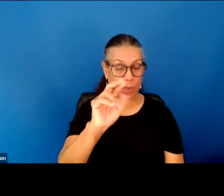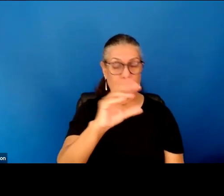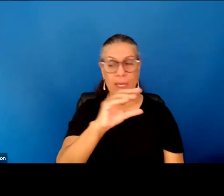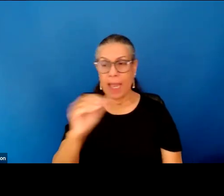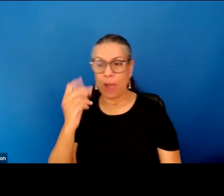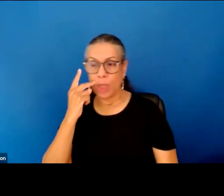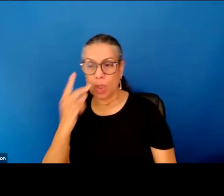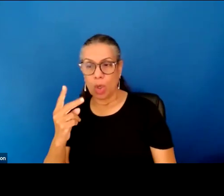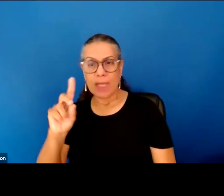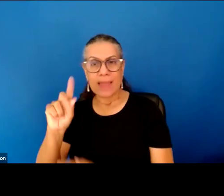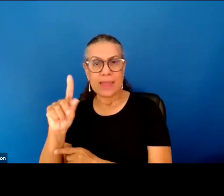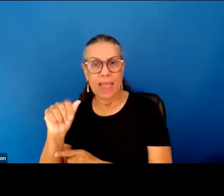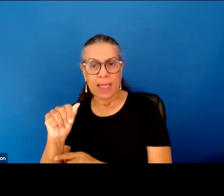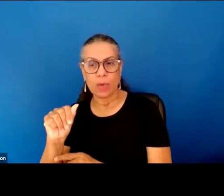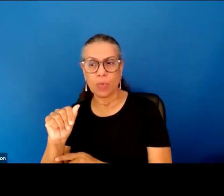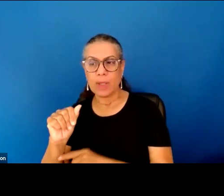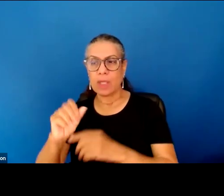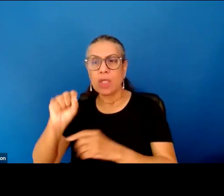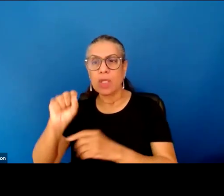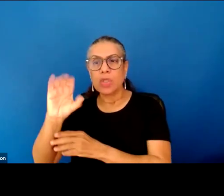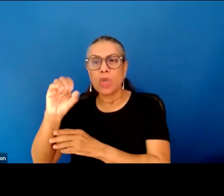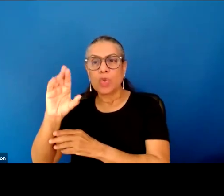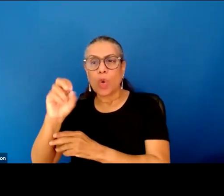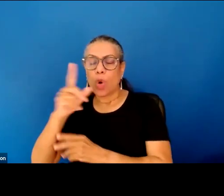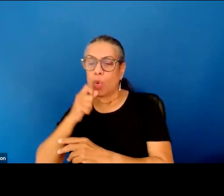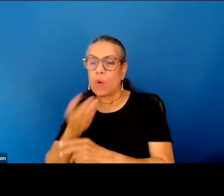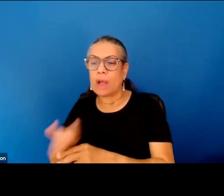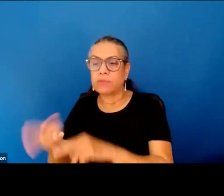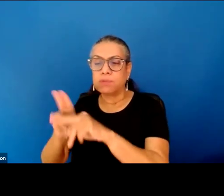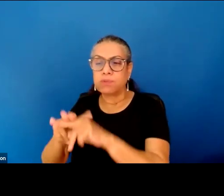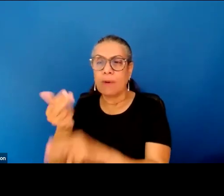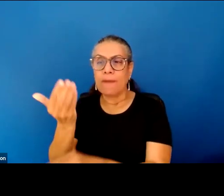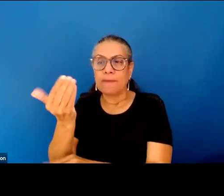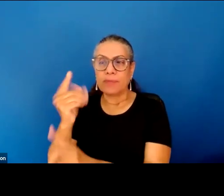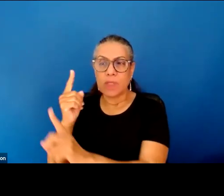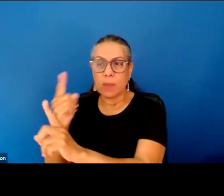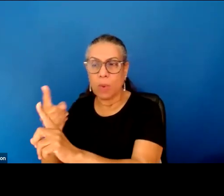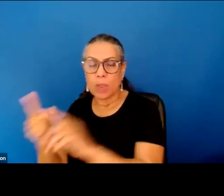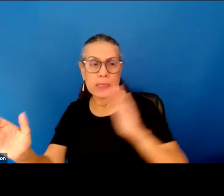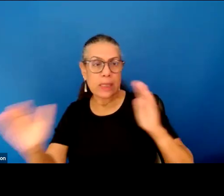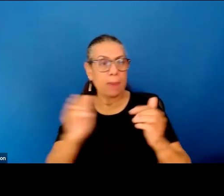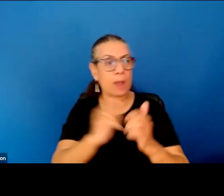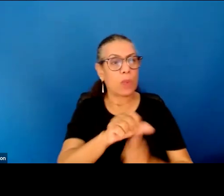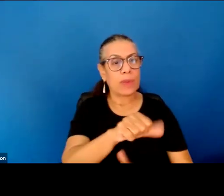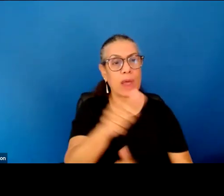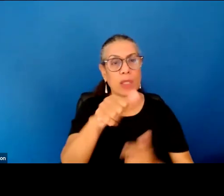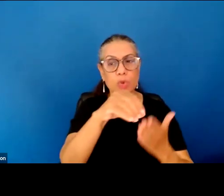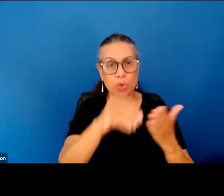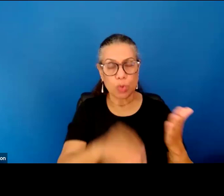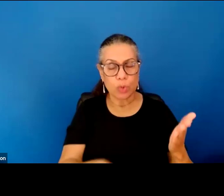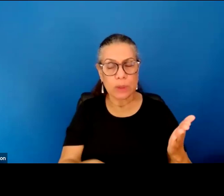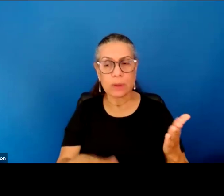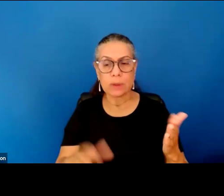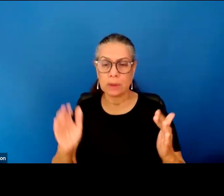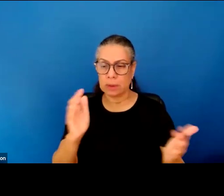around the difference in composite scores for students who are receiving the 15 points compared to their peers in the applicant pool, and found